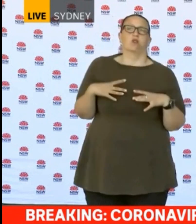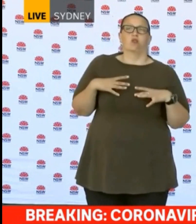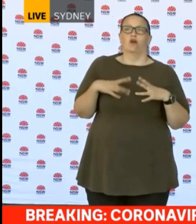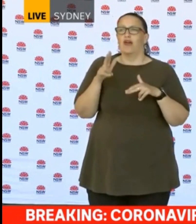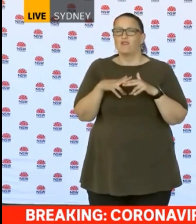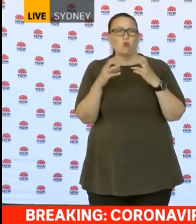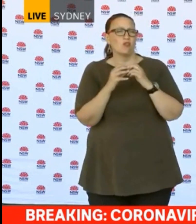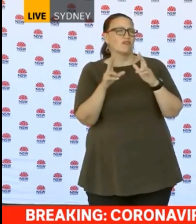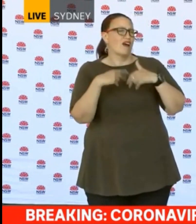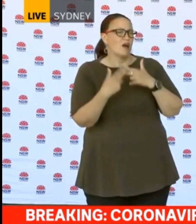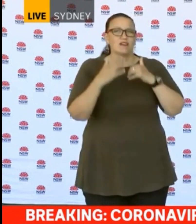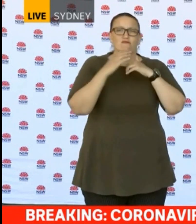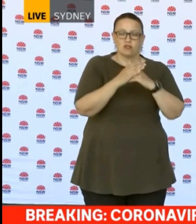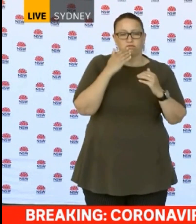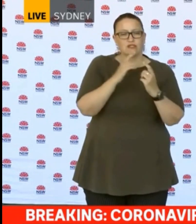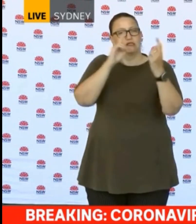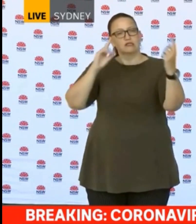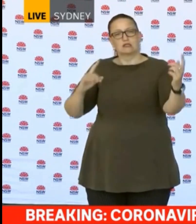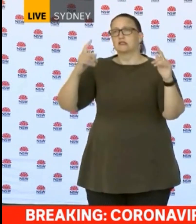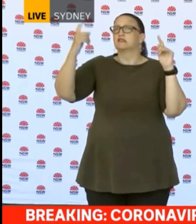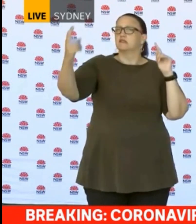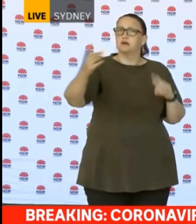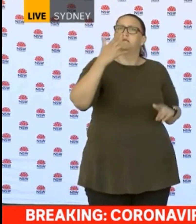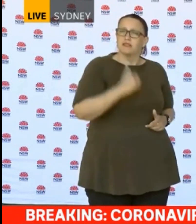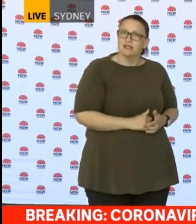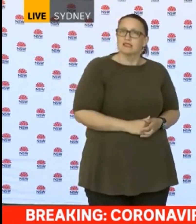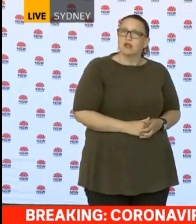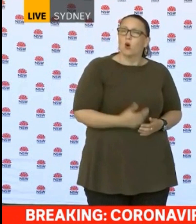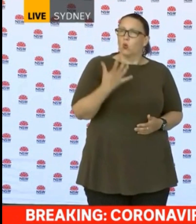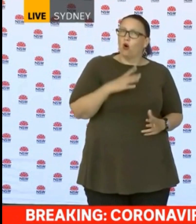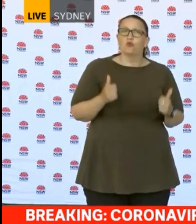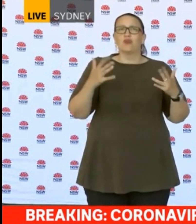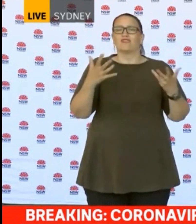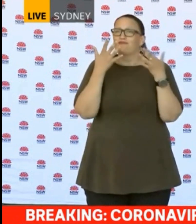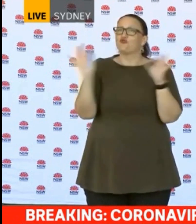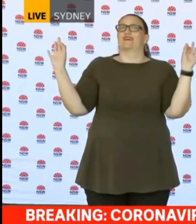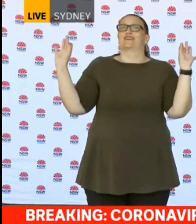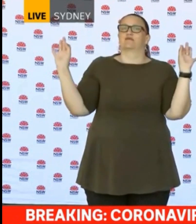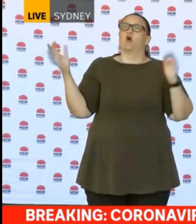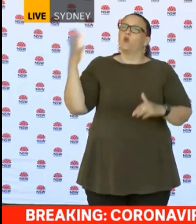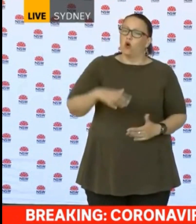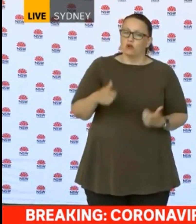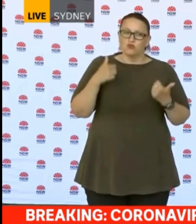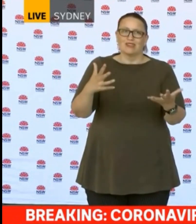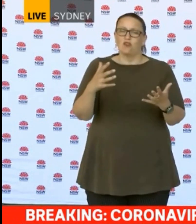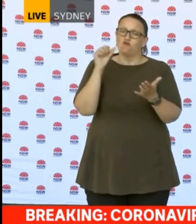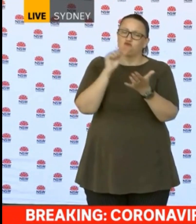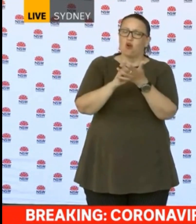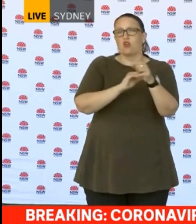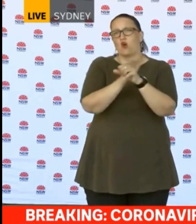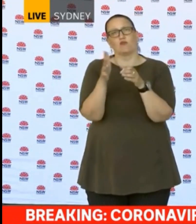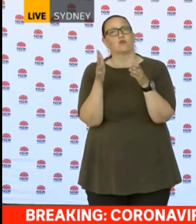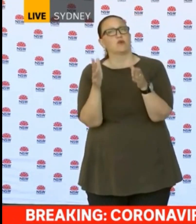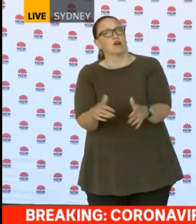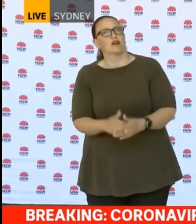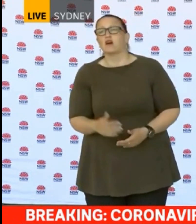friends, or they're socialising. We want to make sure we continue to give people the utmost freedom in New South Wales in a COVID-safe way, and we